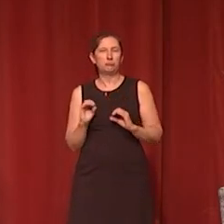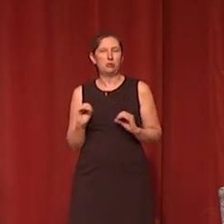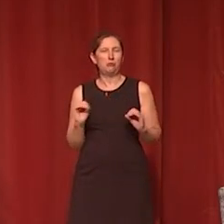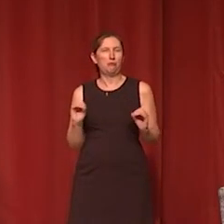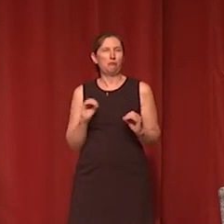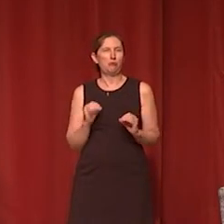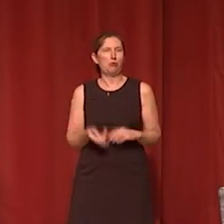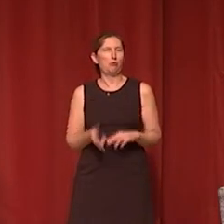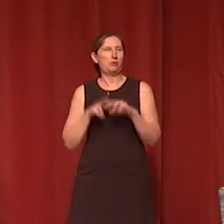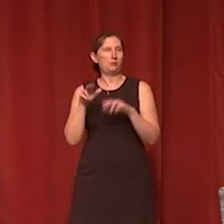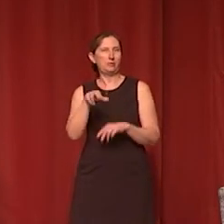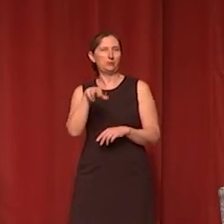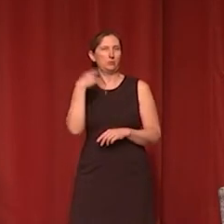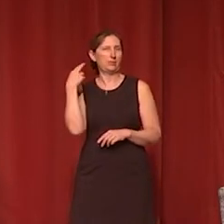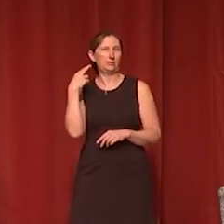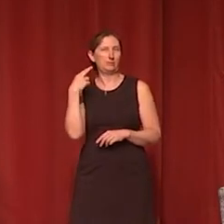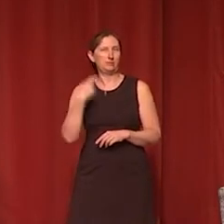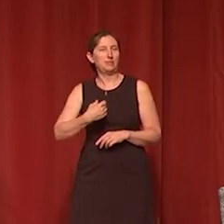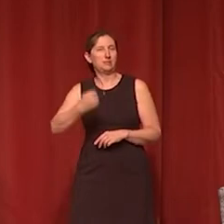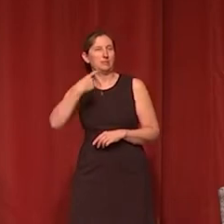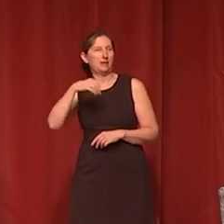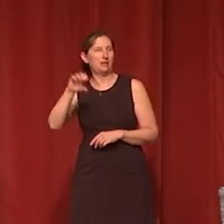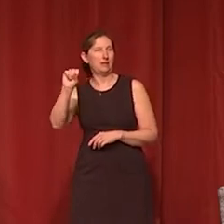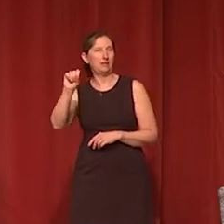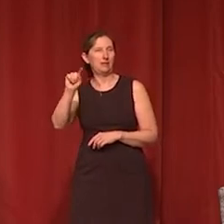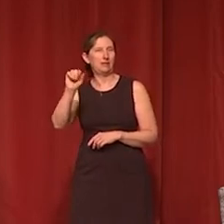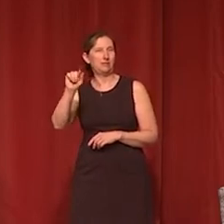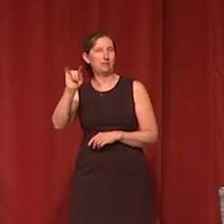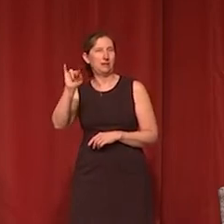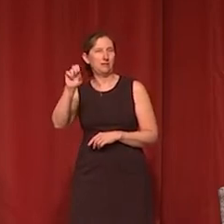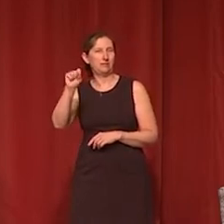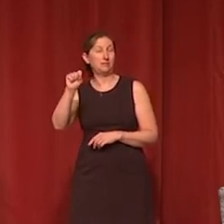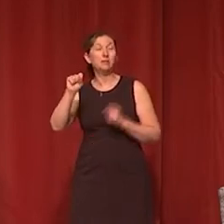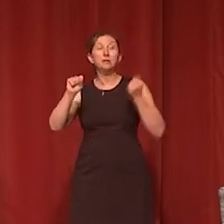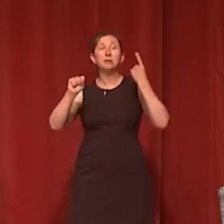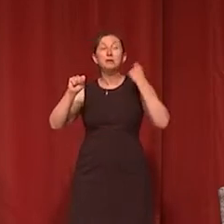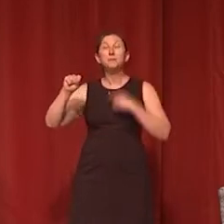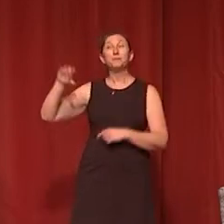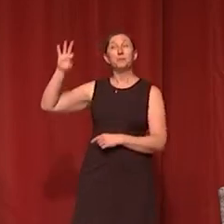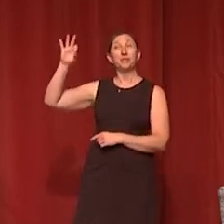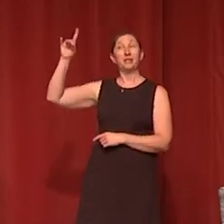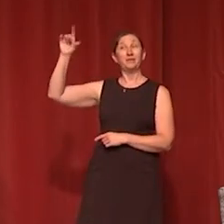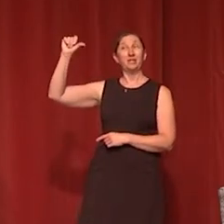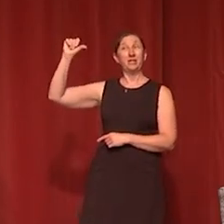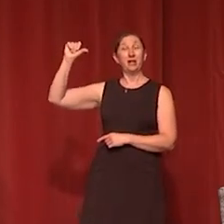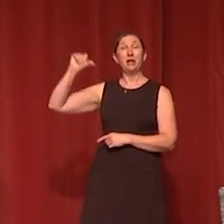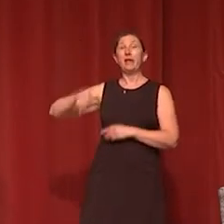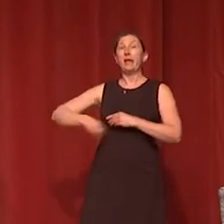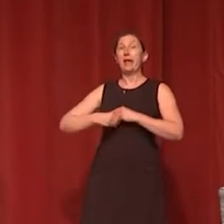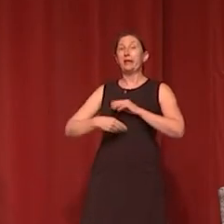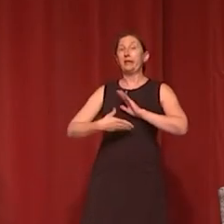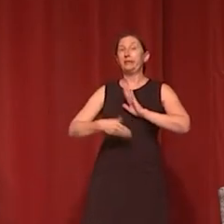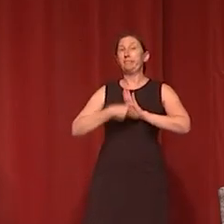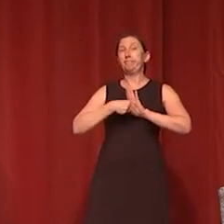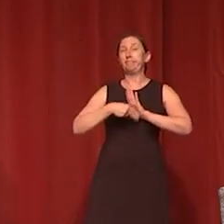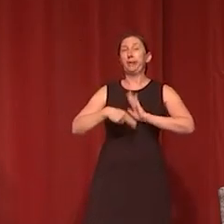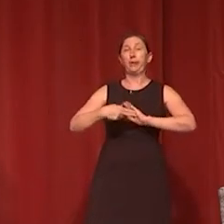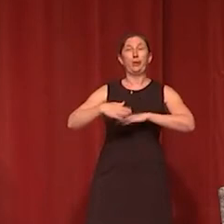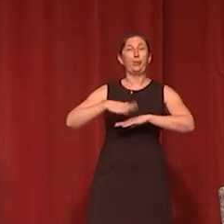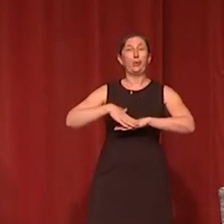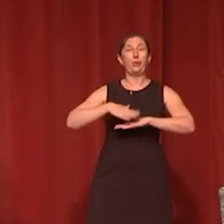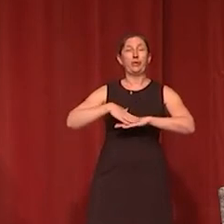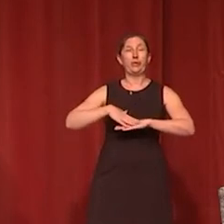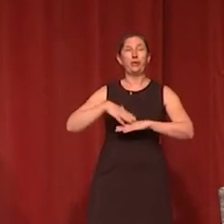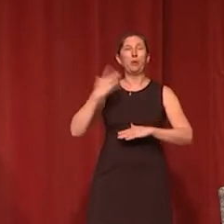risk for dementia. There was a warning put on them by the FDA based on some anecdotes, but not really based